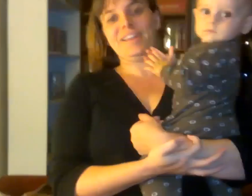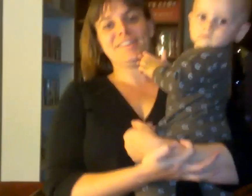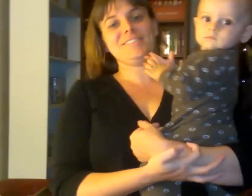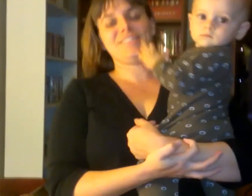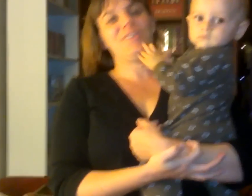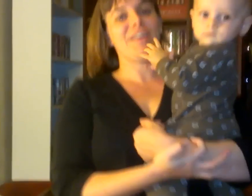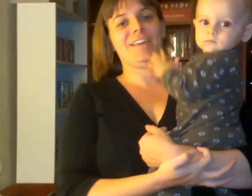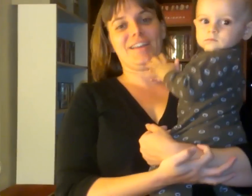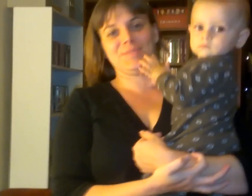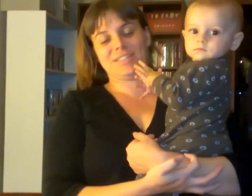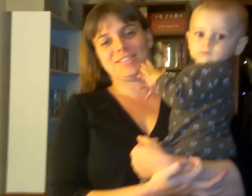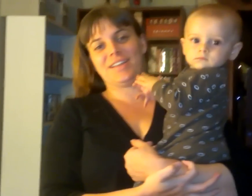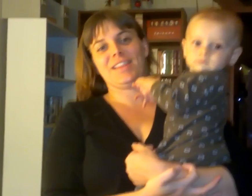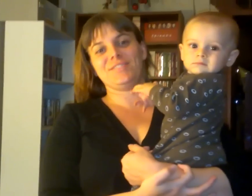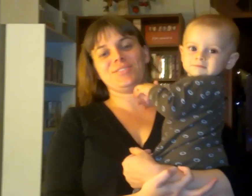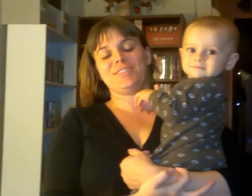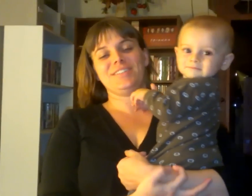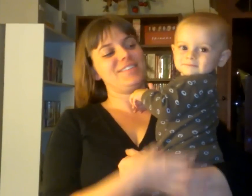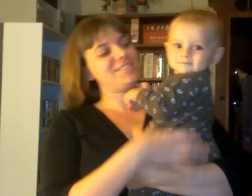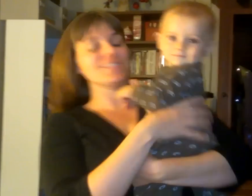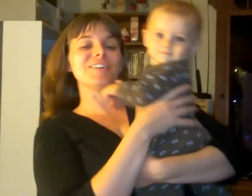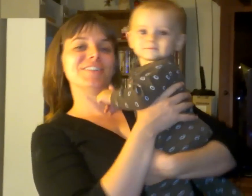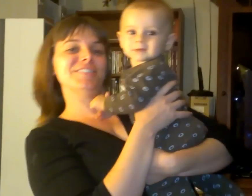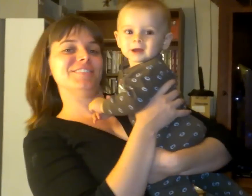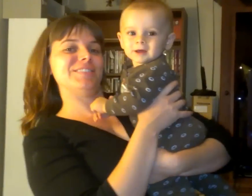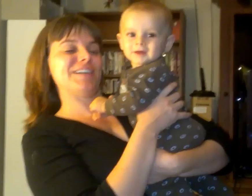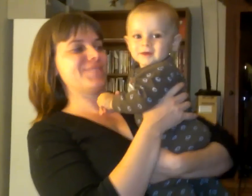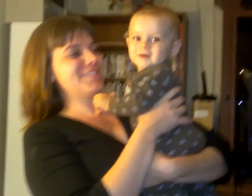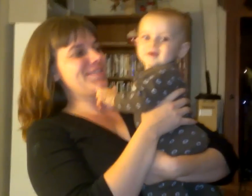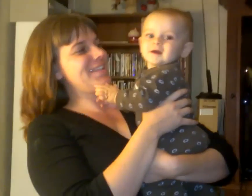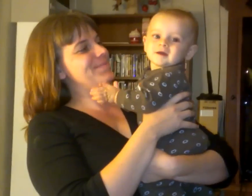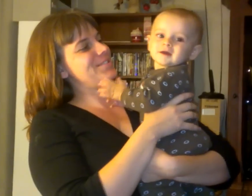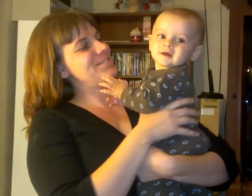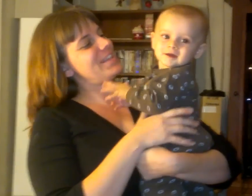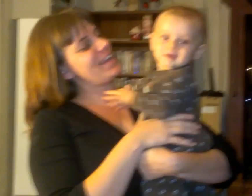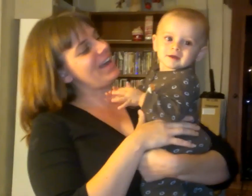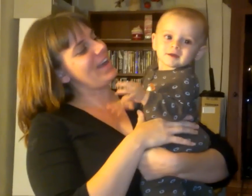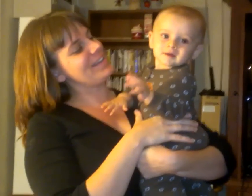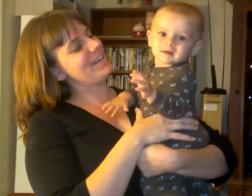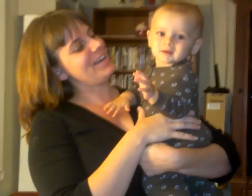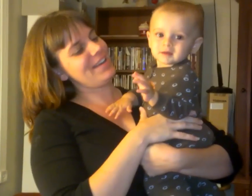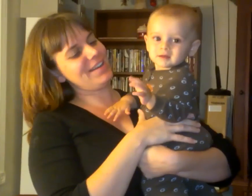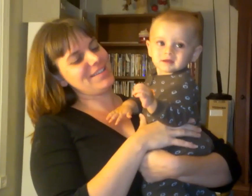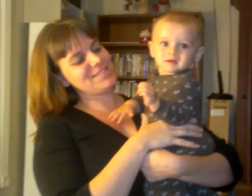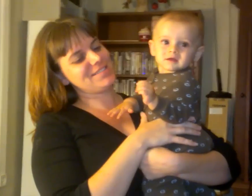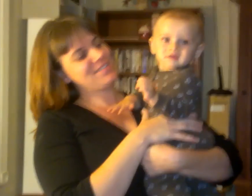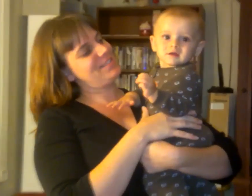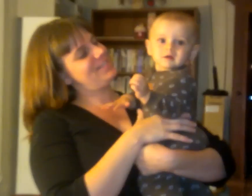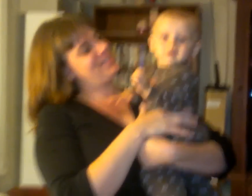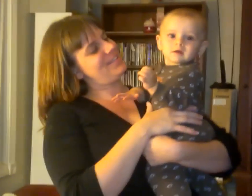Hey guys, okay, I'm gonna sign I Love You Lord. This is Connor. You guys wanted to meet him, so say hi, guys!